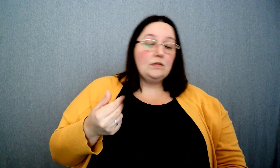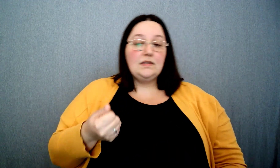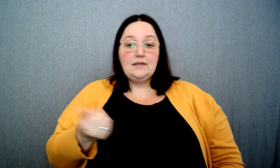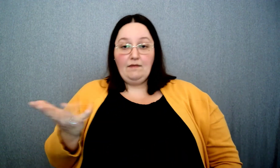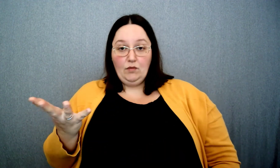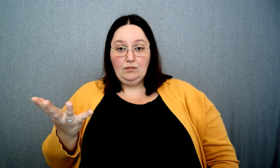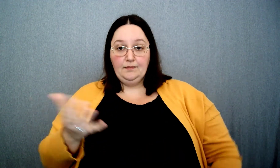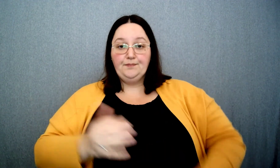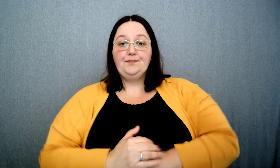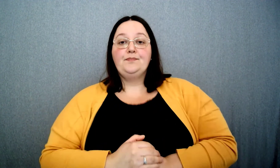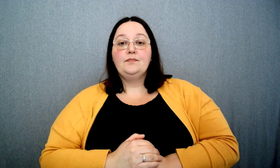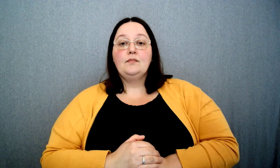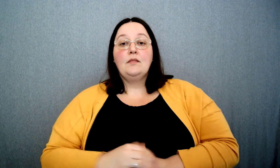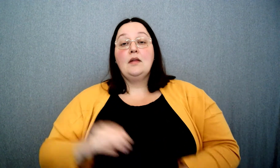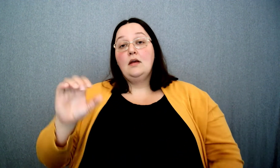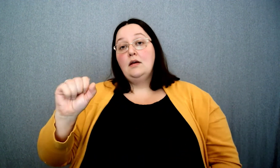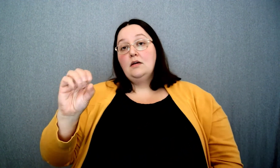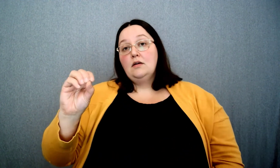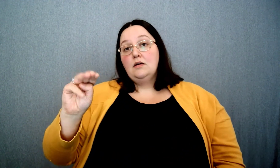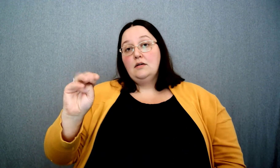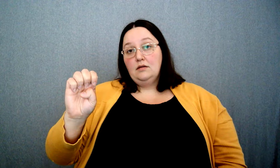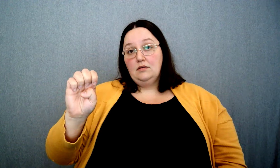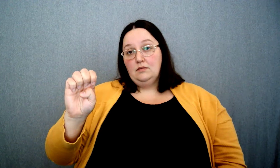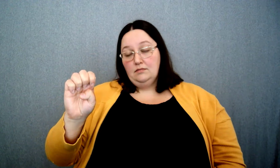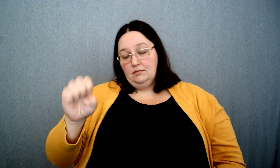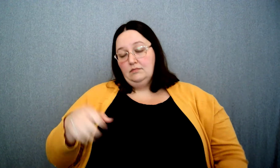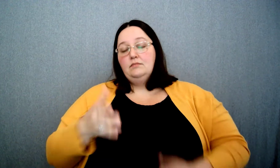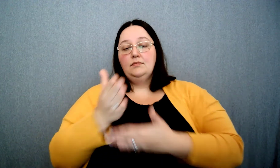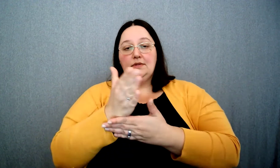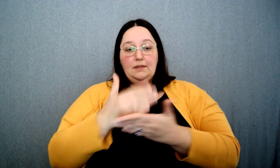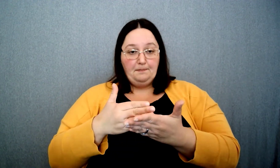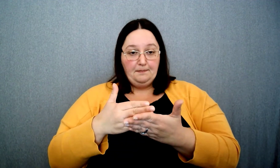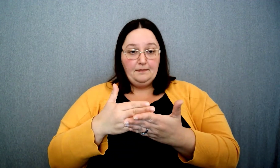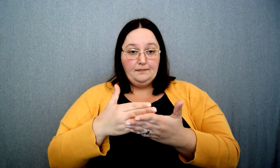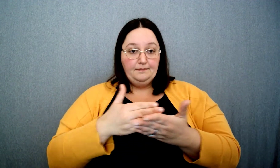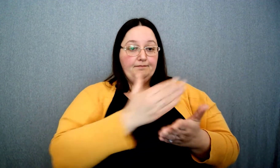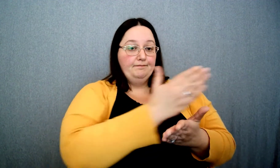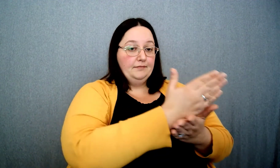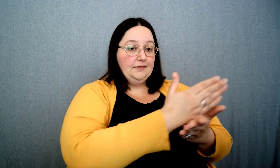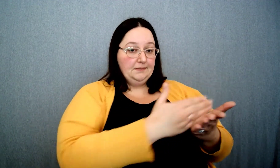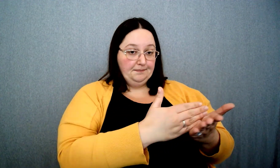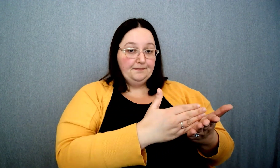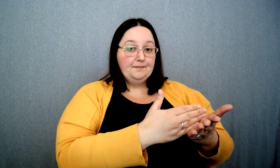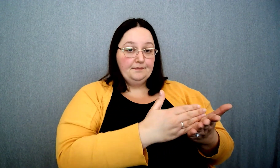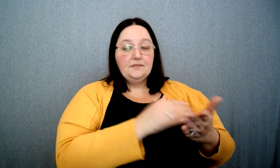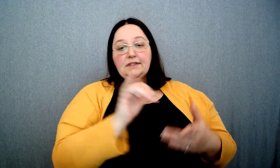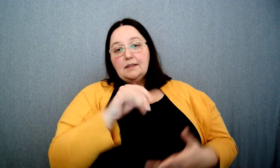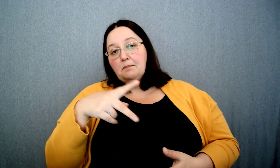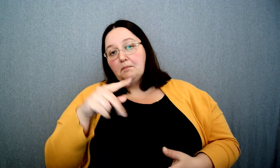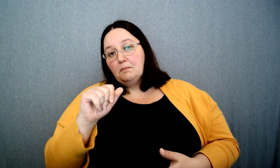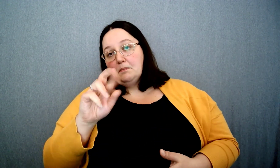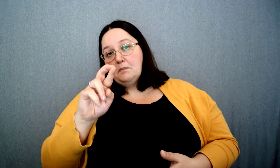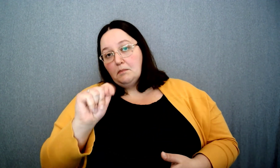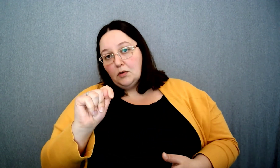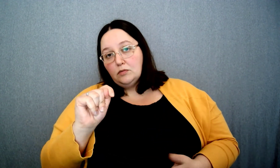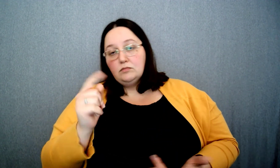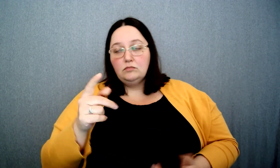Few and several are different. Some, part, partial, or portion.